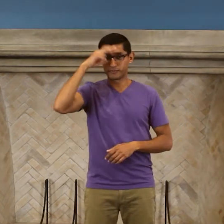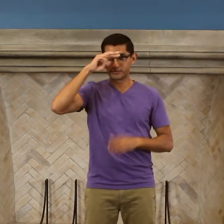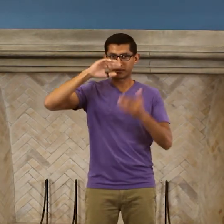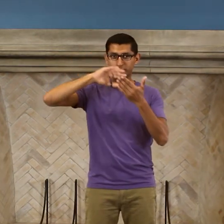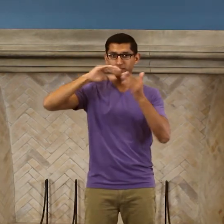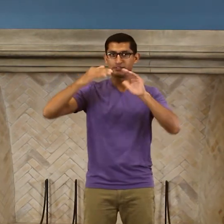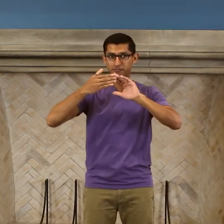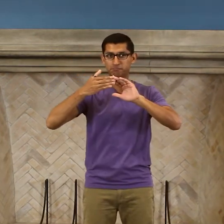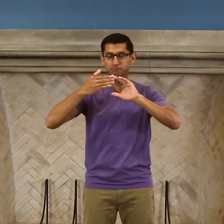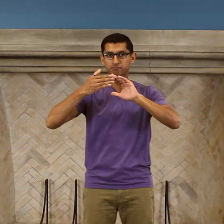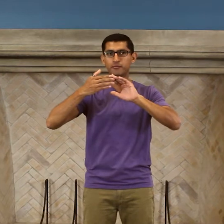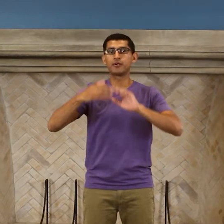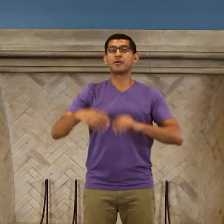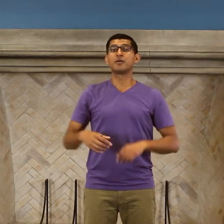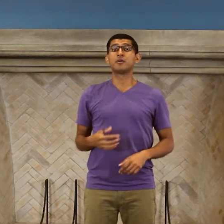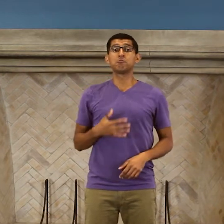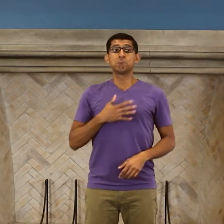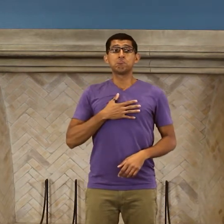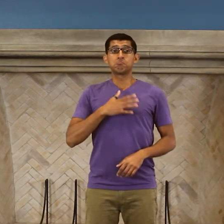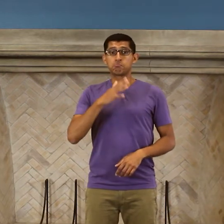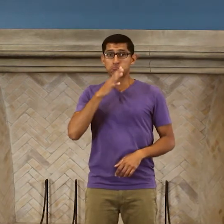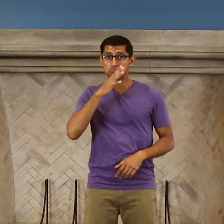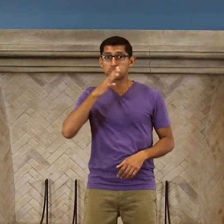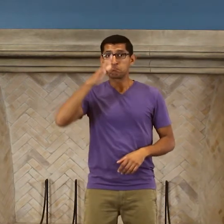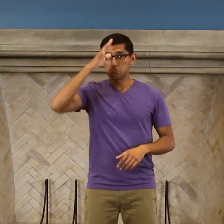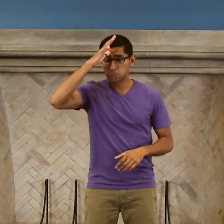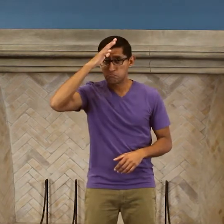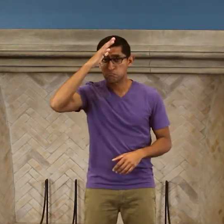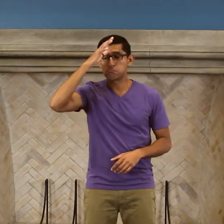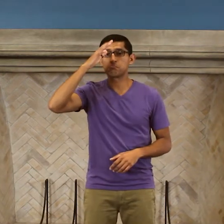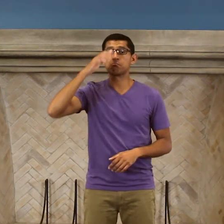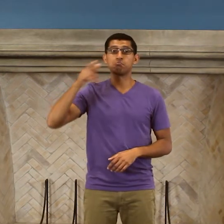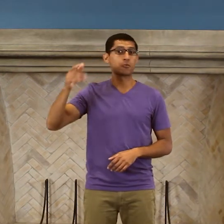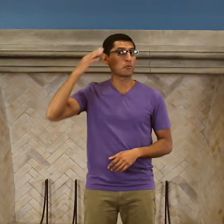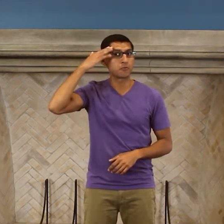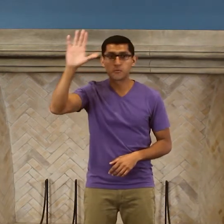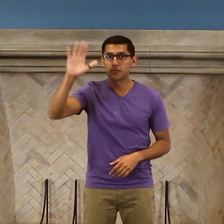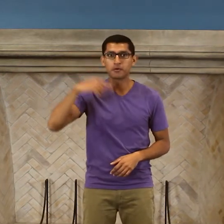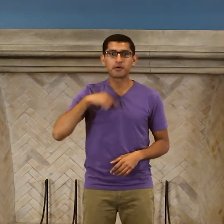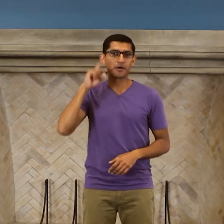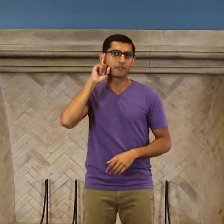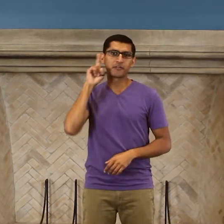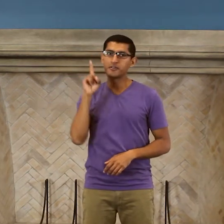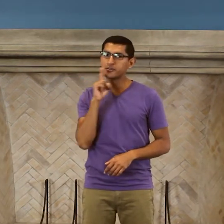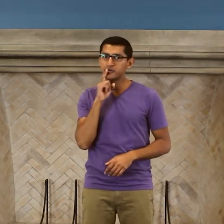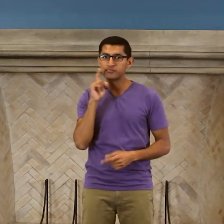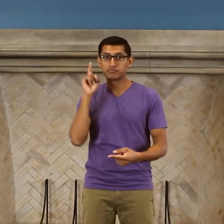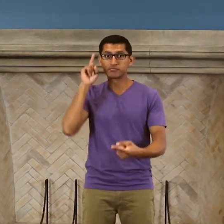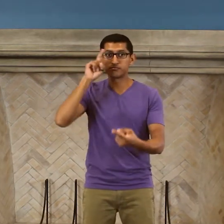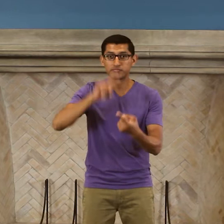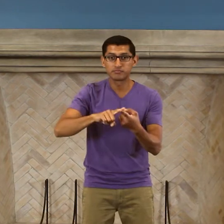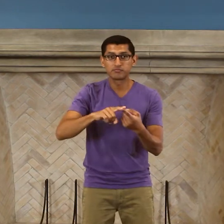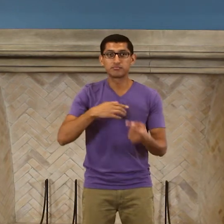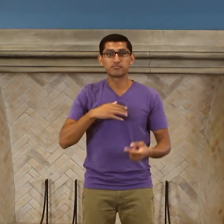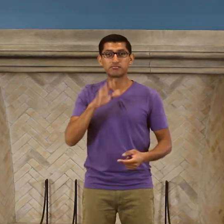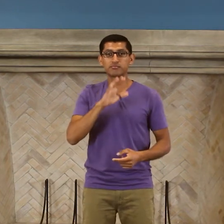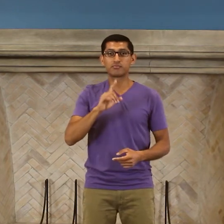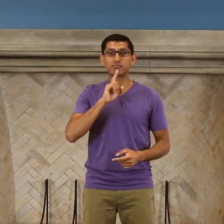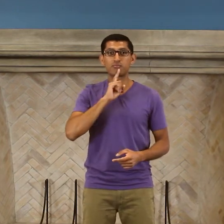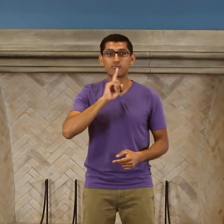born in Mexico City. My parents had no idea I was deaf, until I was